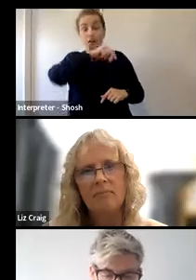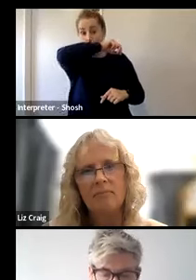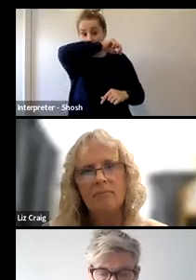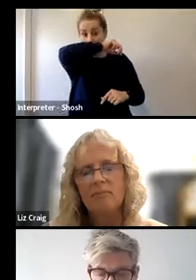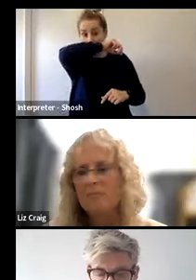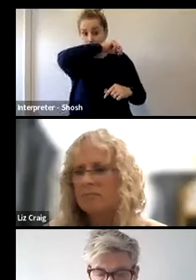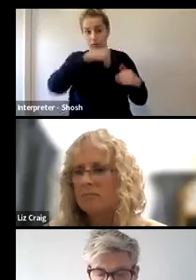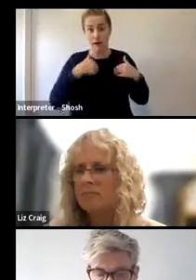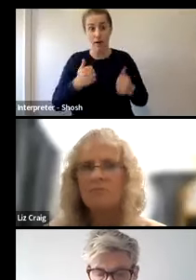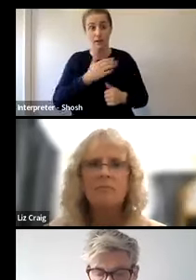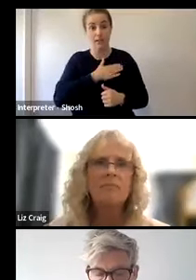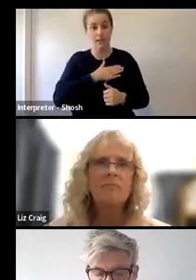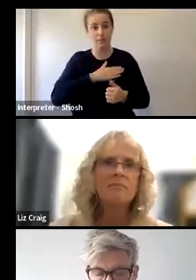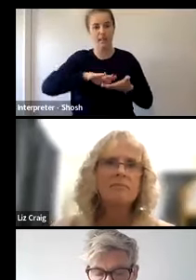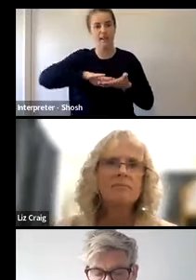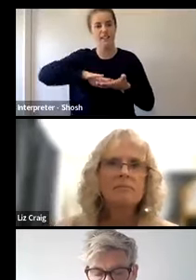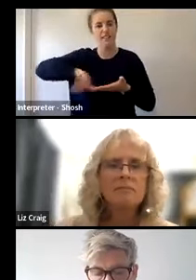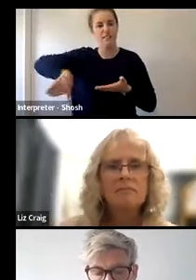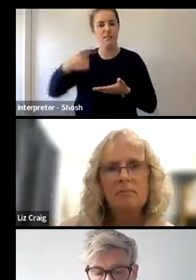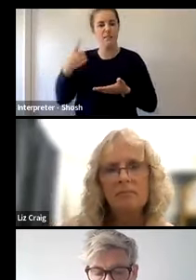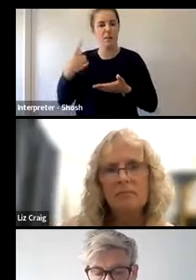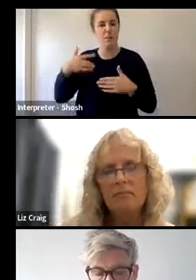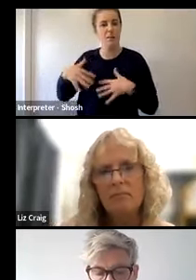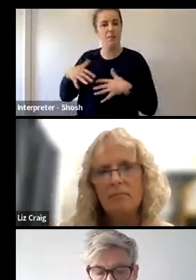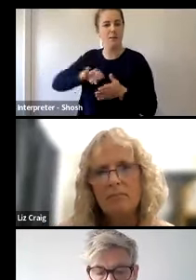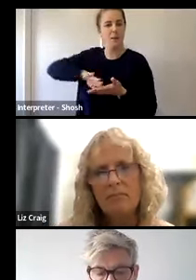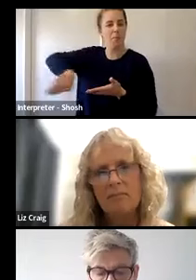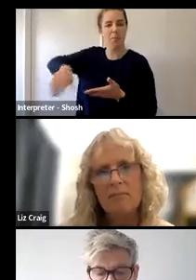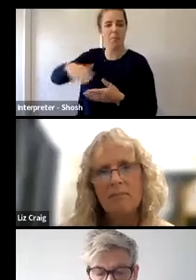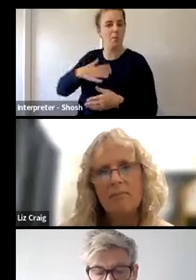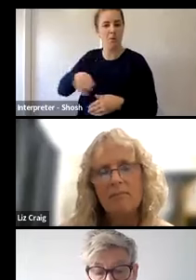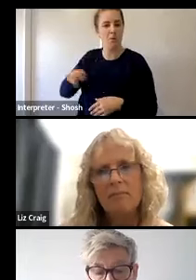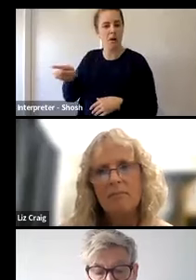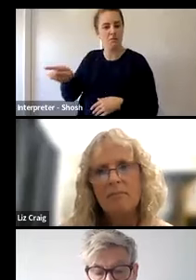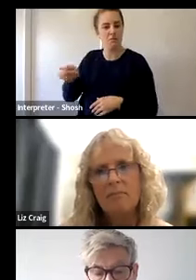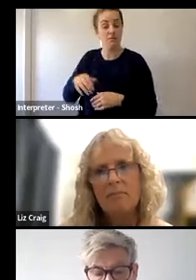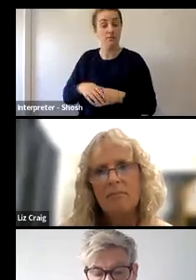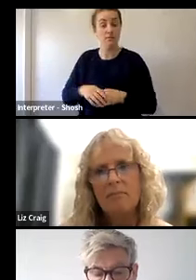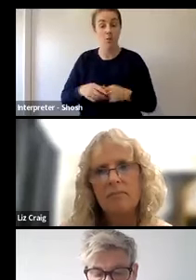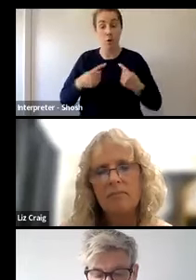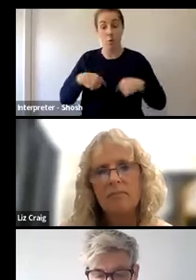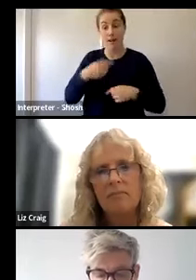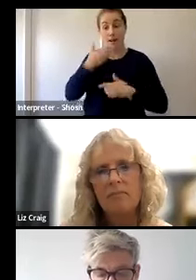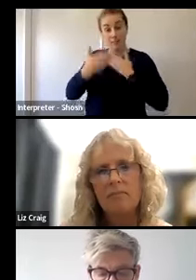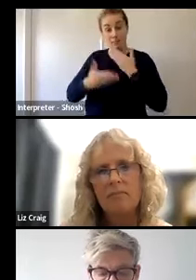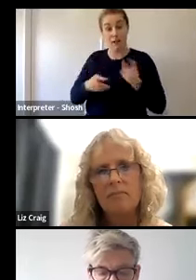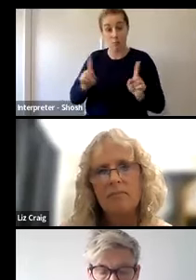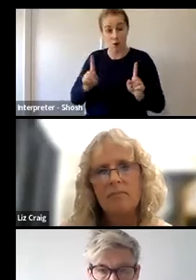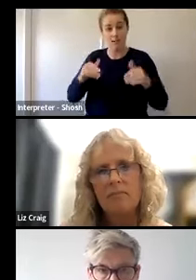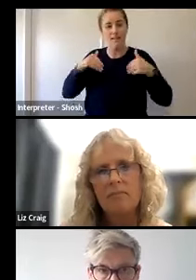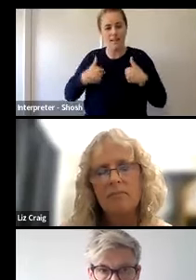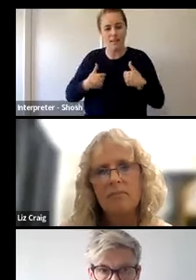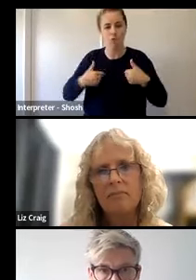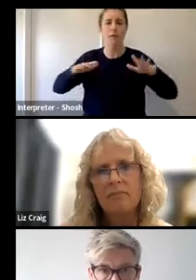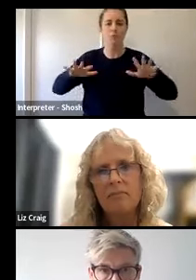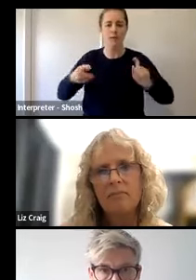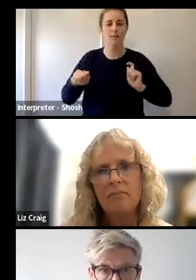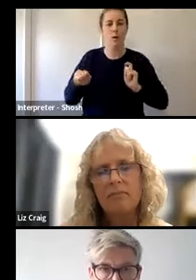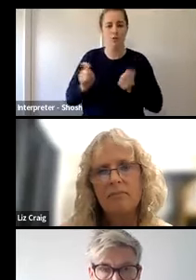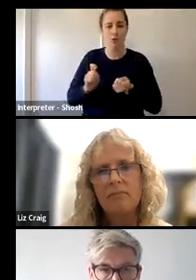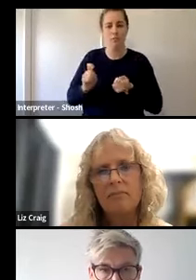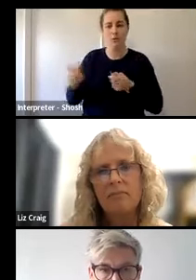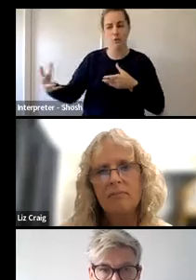the opportunity to dismiss somebody from employment. And what we're saying is that there has to be reasonable adjustments for